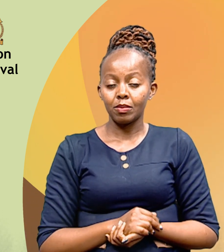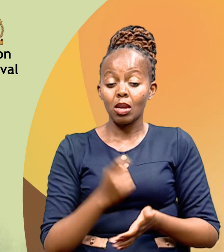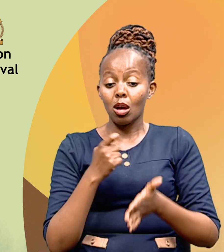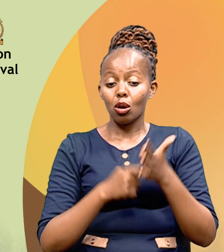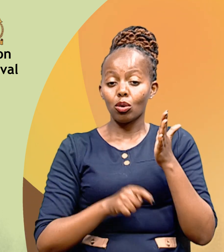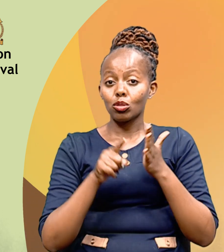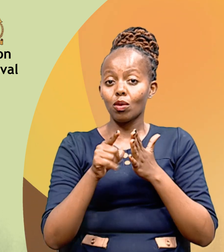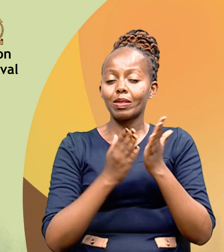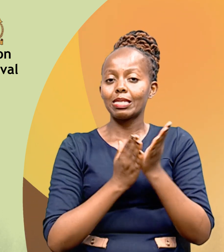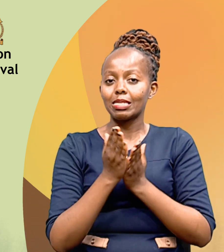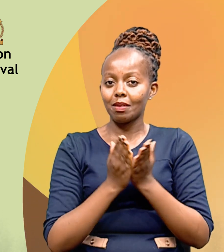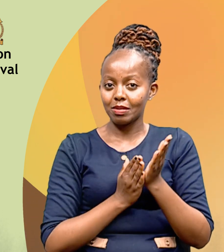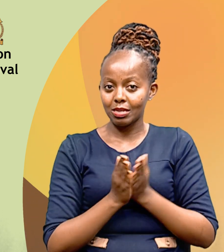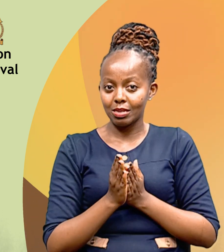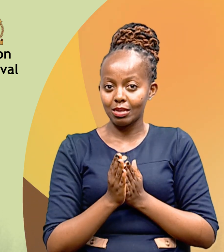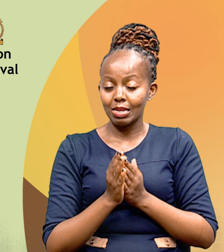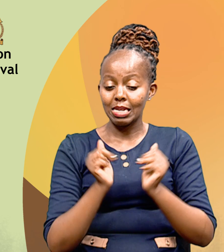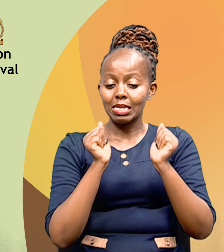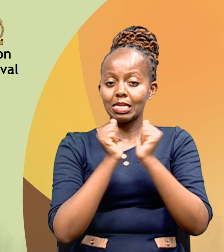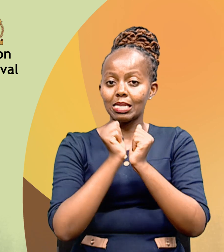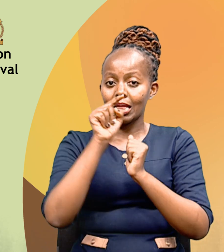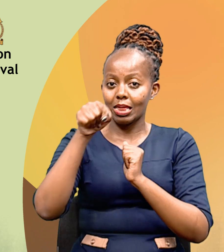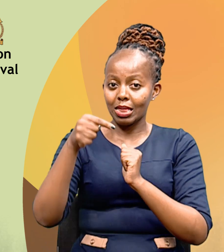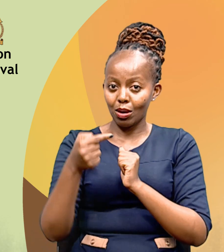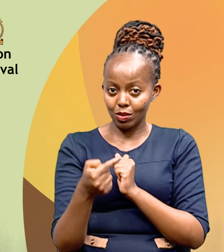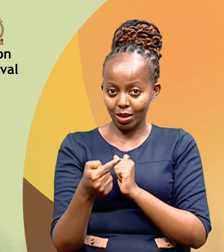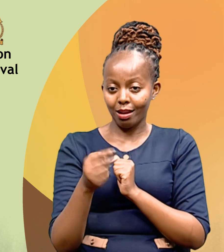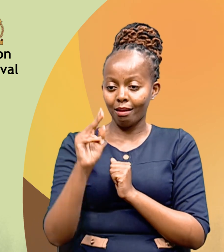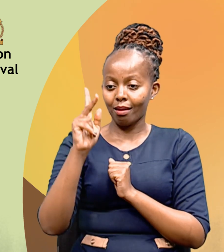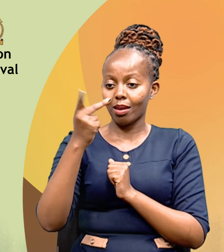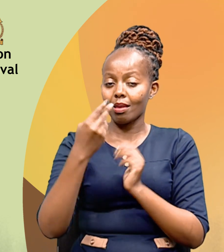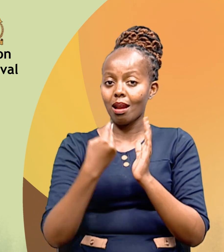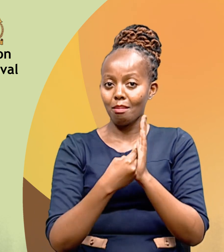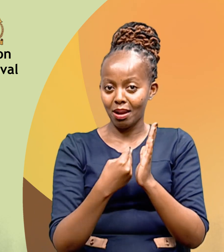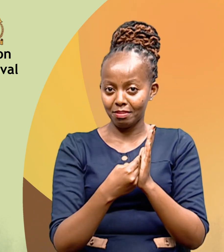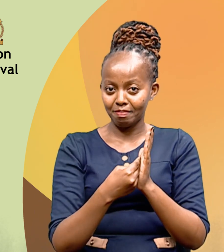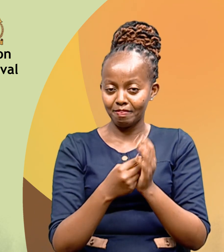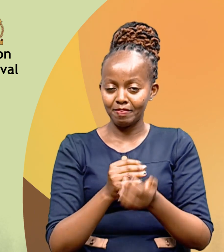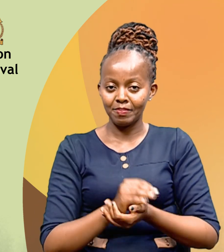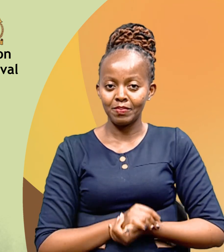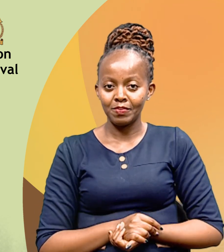Cost of service is 10,000 Kenyan shillings.